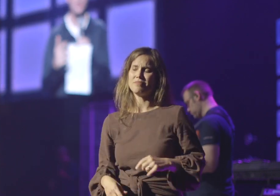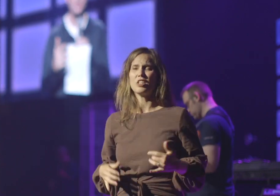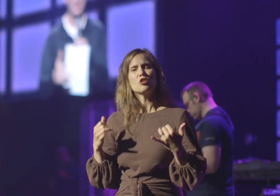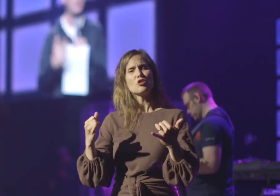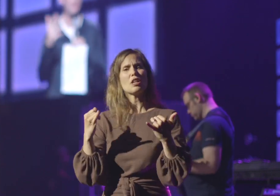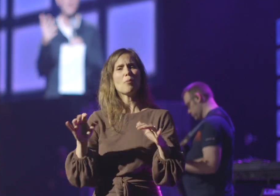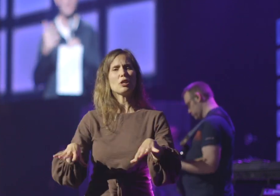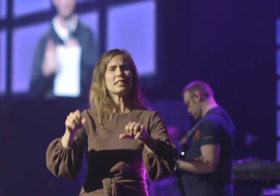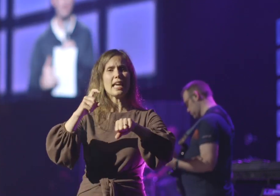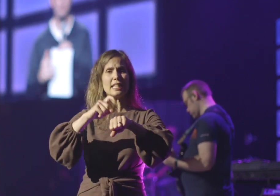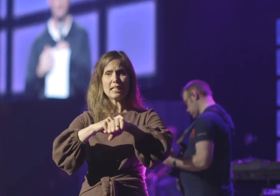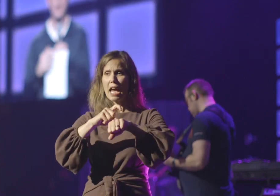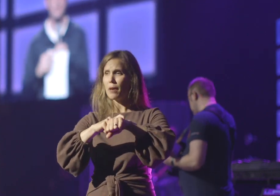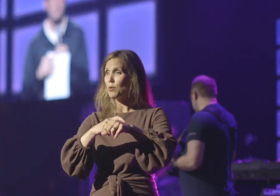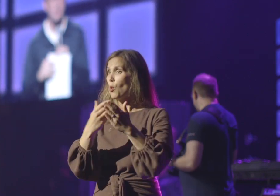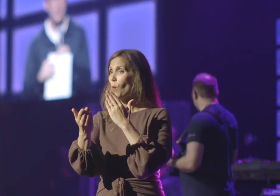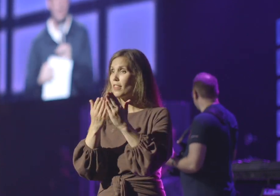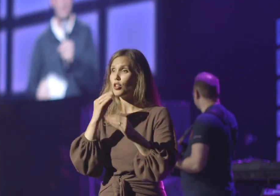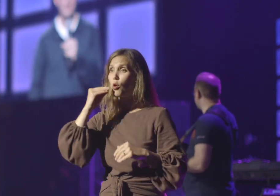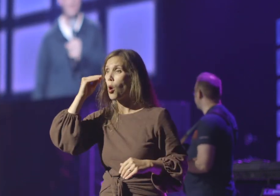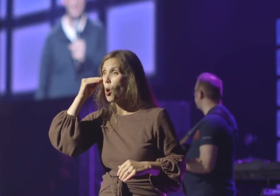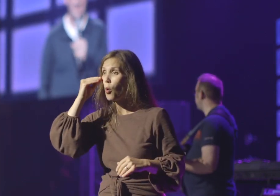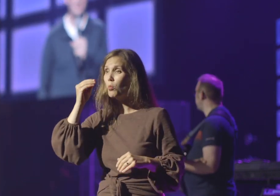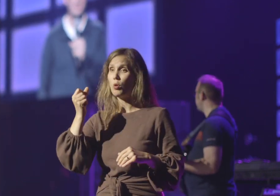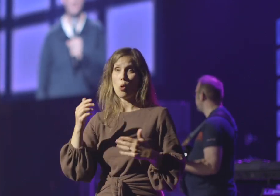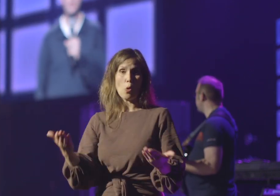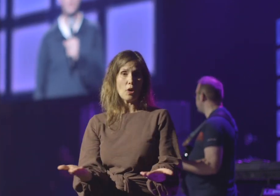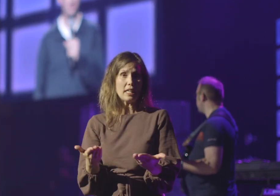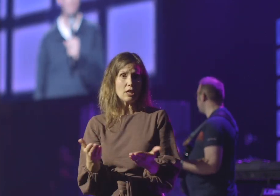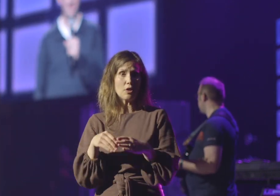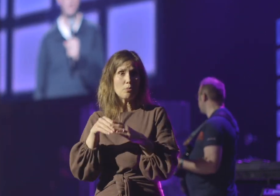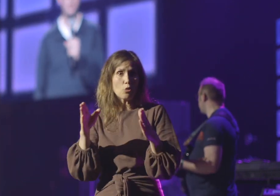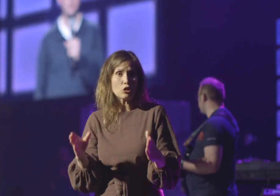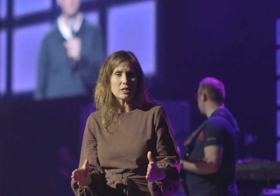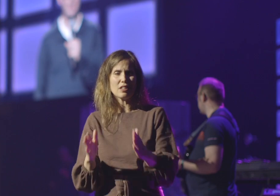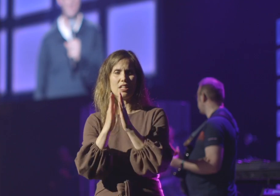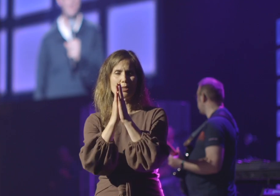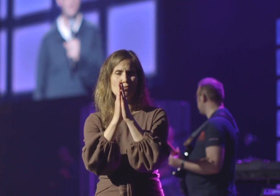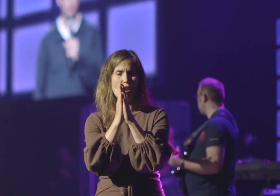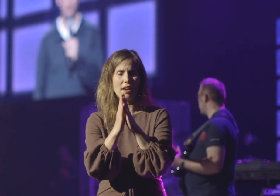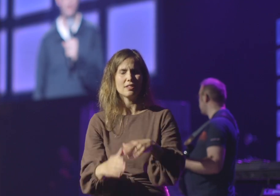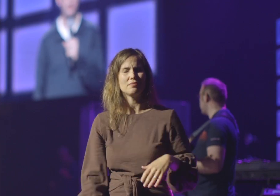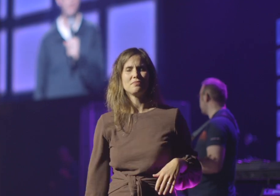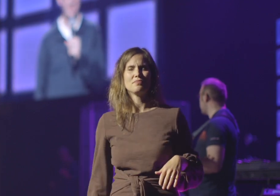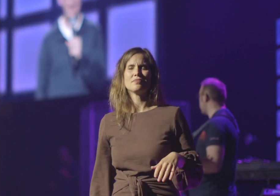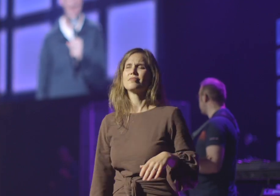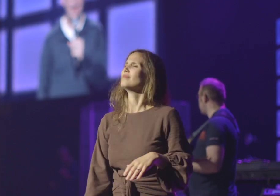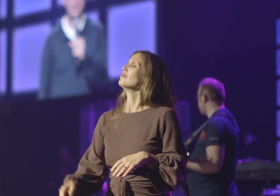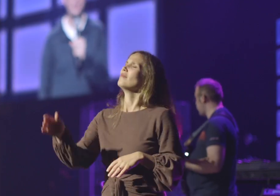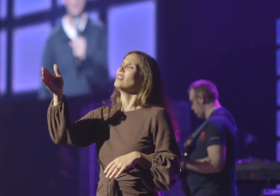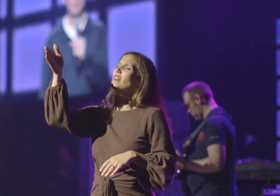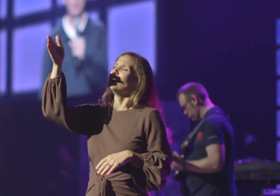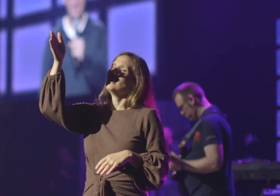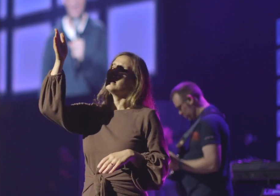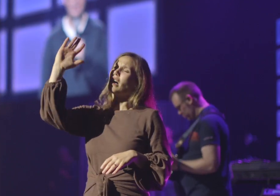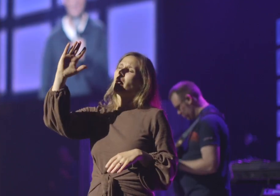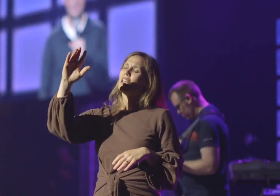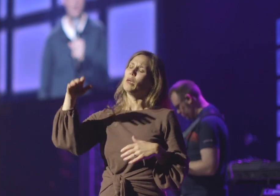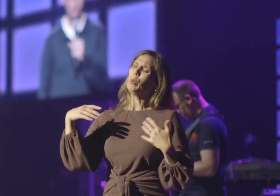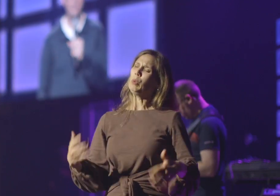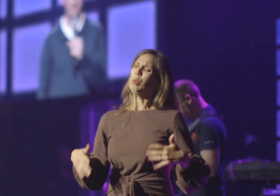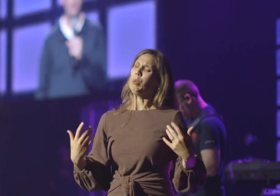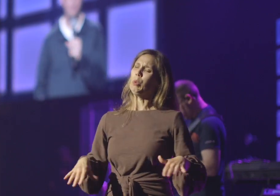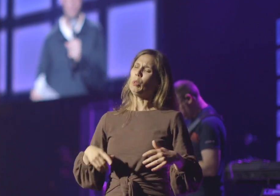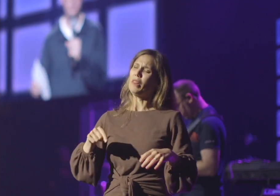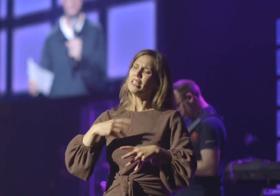in person, I just want to say a word of prayer. God, I thank you so much that in this world of chaos and pain,